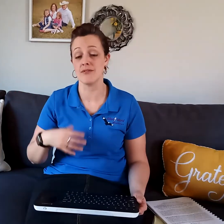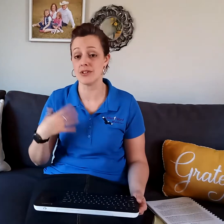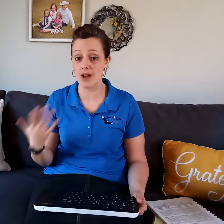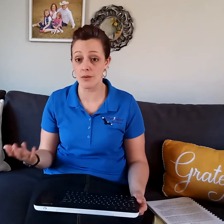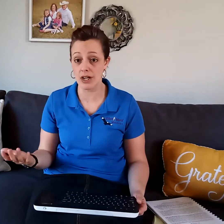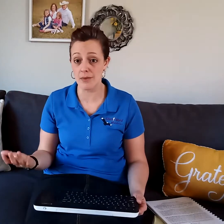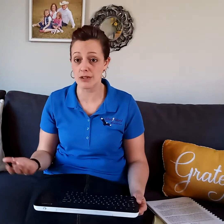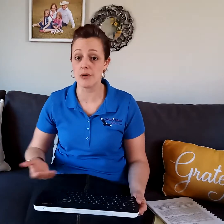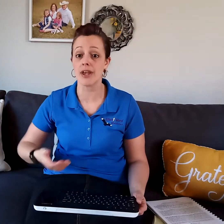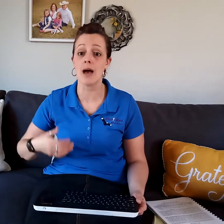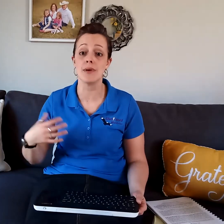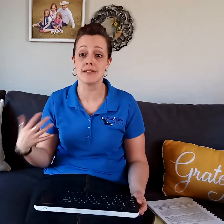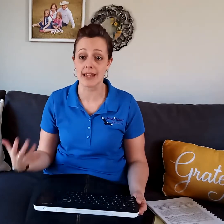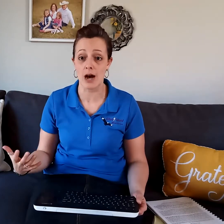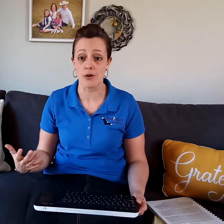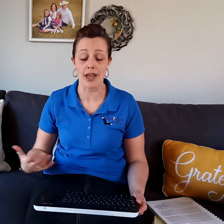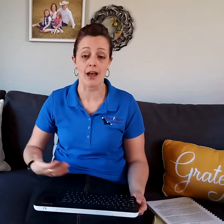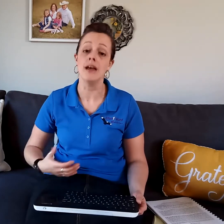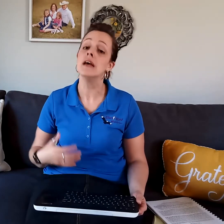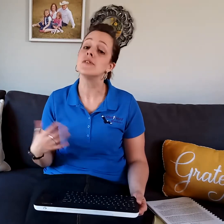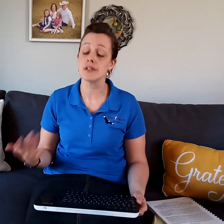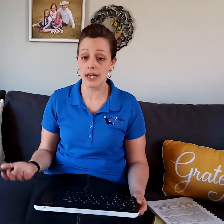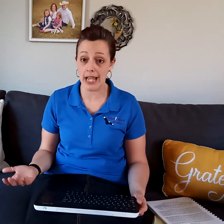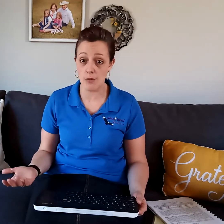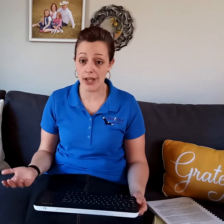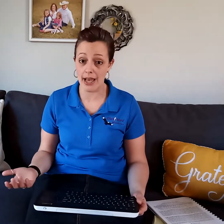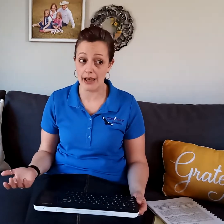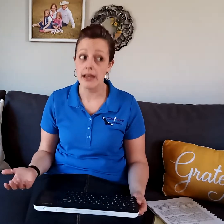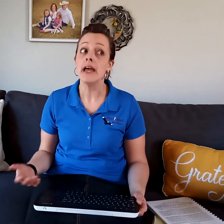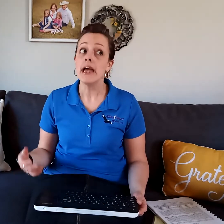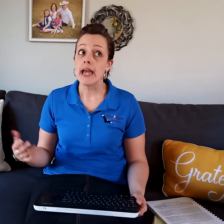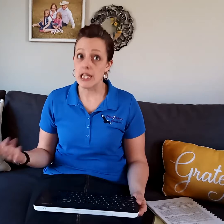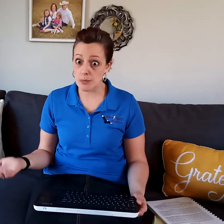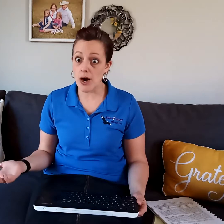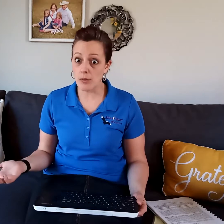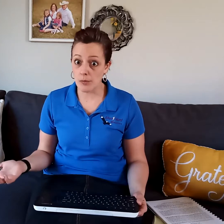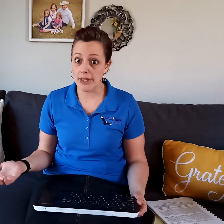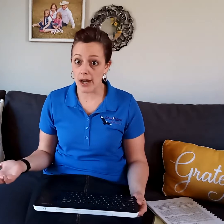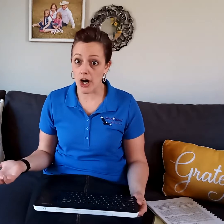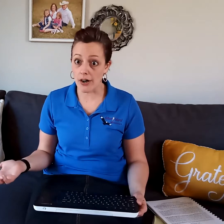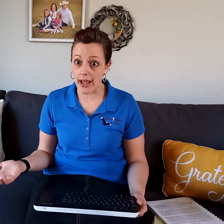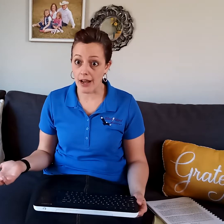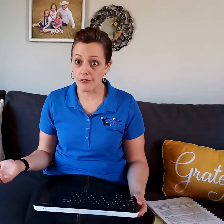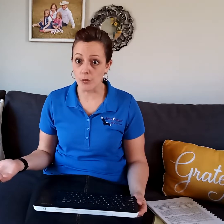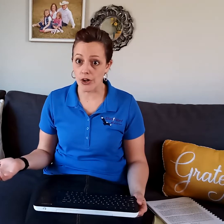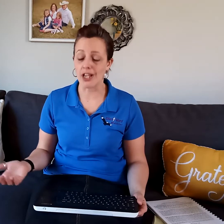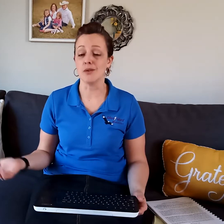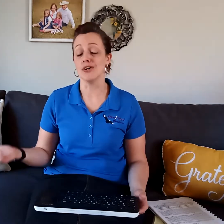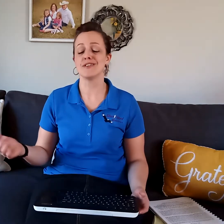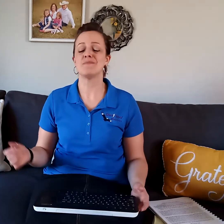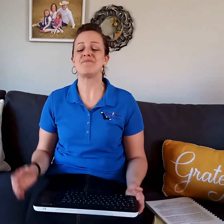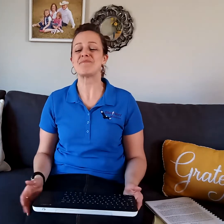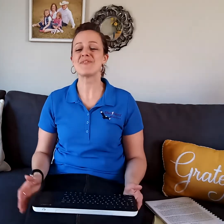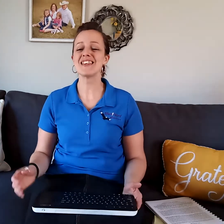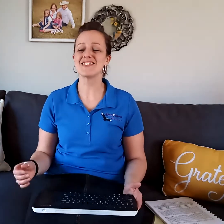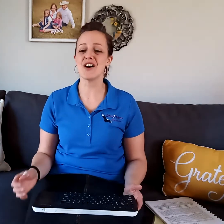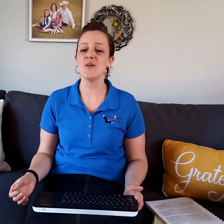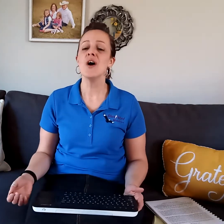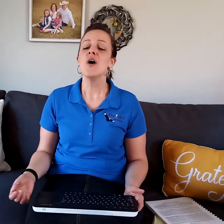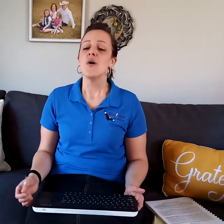he's not wearing a baseball cap, it's a cowboy hat. If it's not a cowboy hat, it's probably a hard hat for working in the woods. So